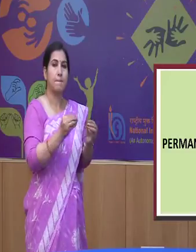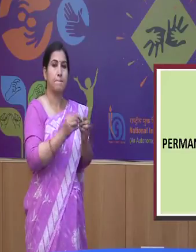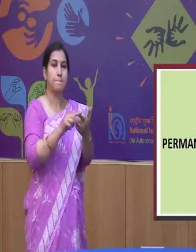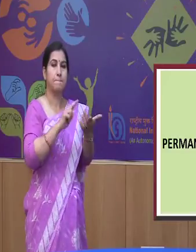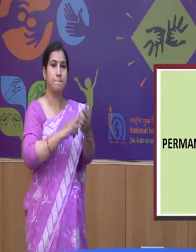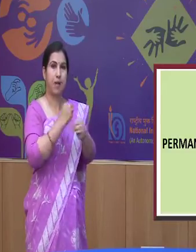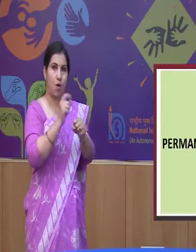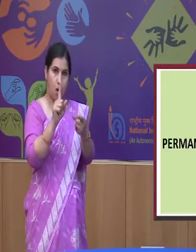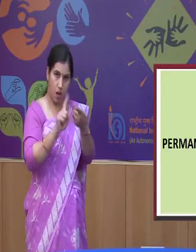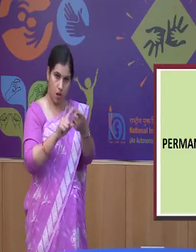in the year